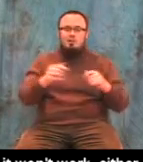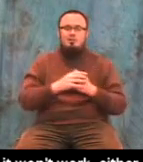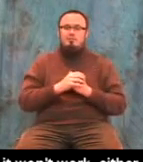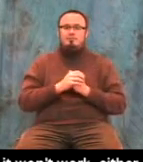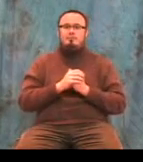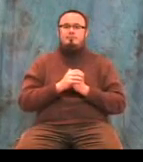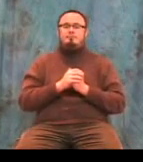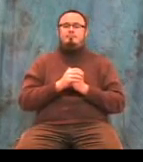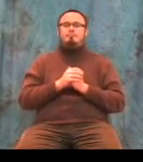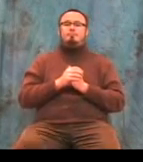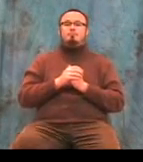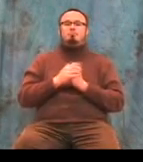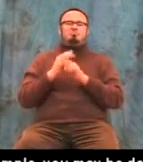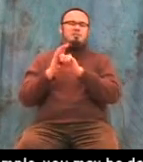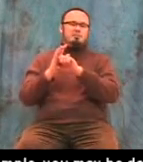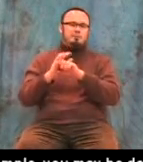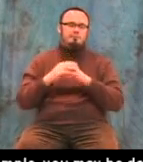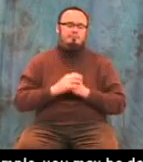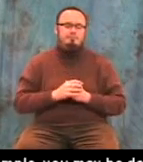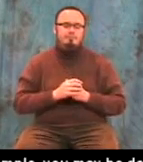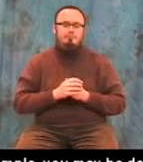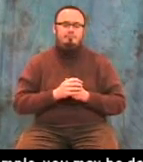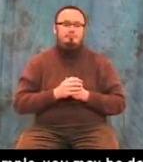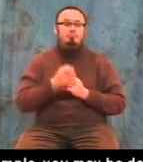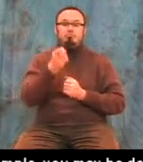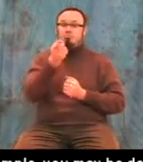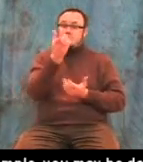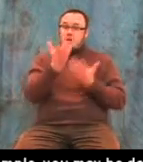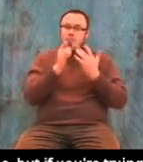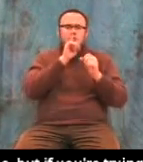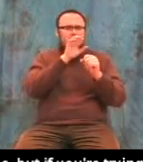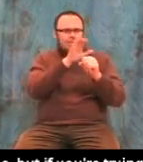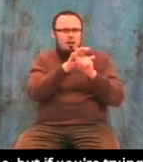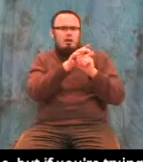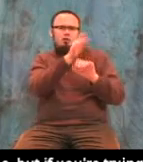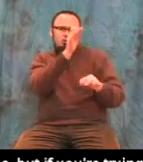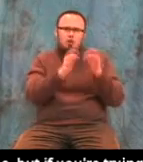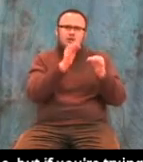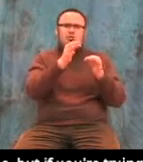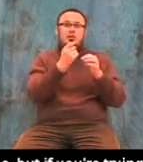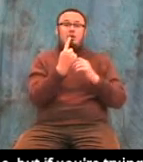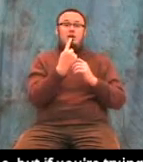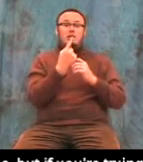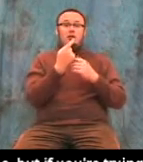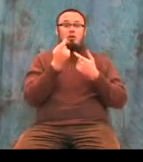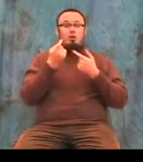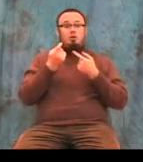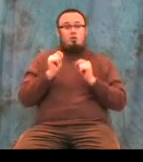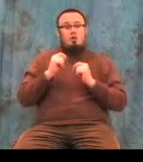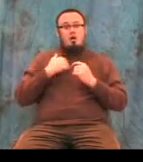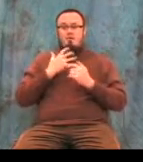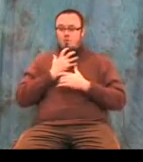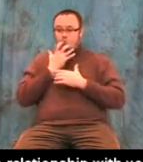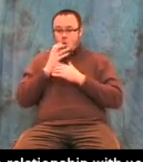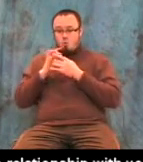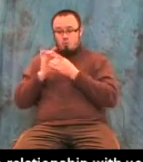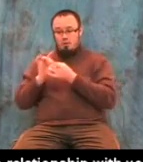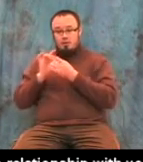either. For example, you may be dedicated to justice, but if you're trying to have a warm